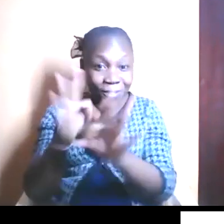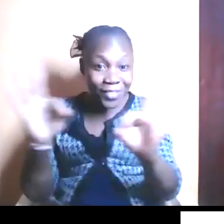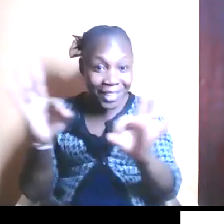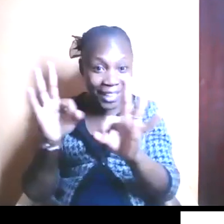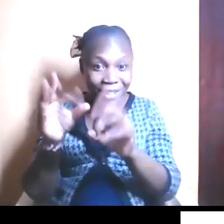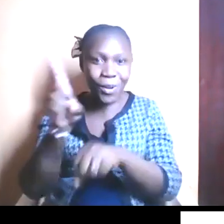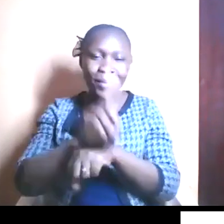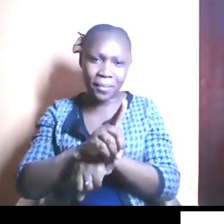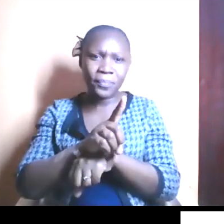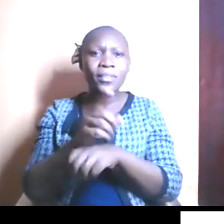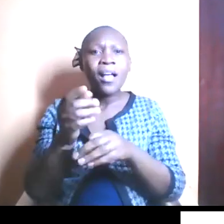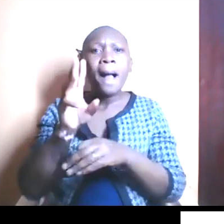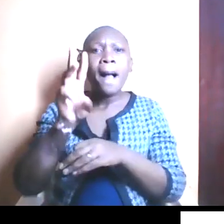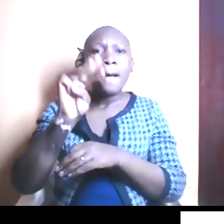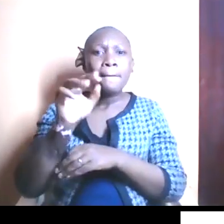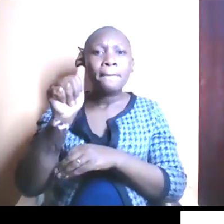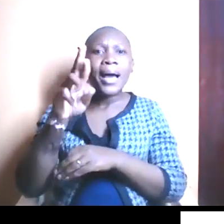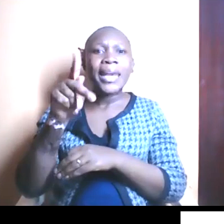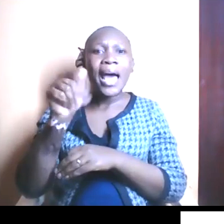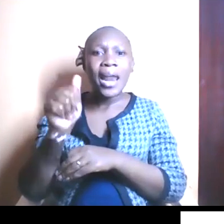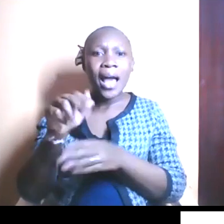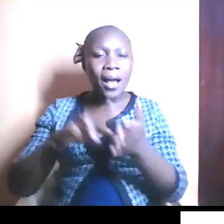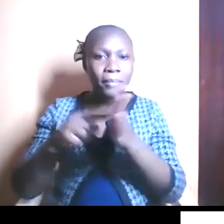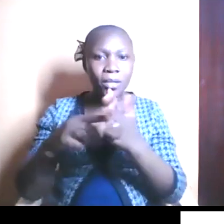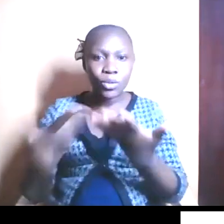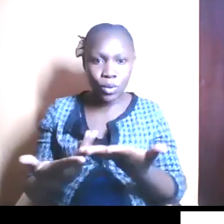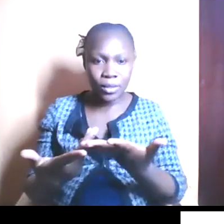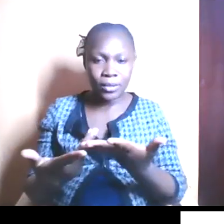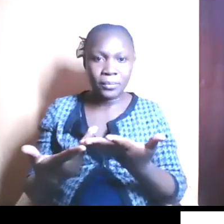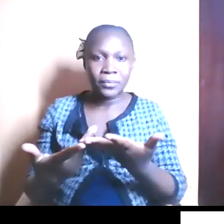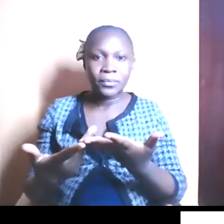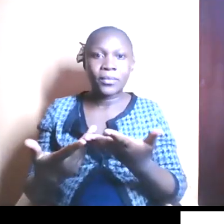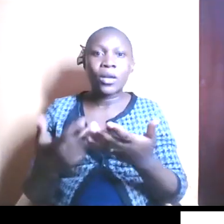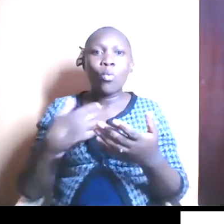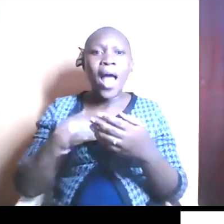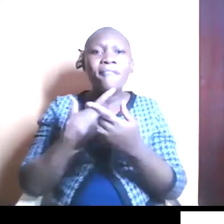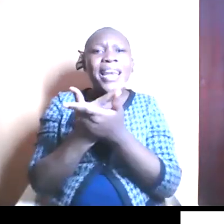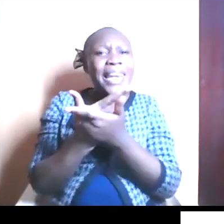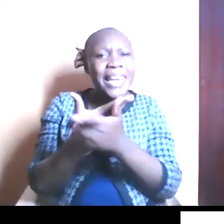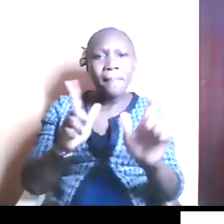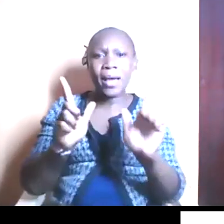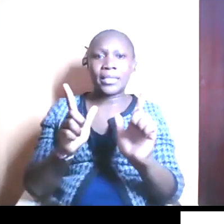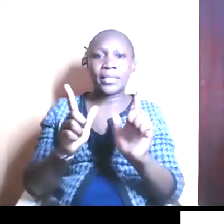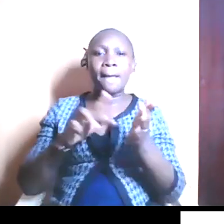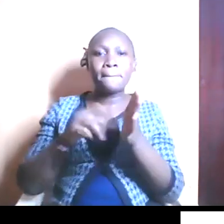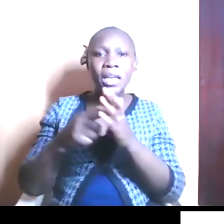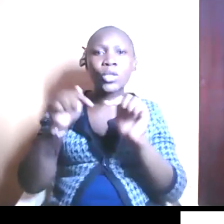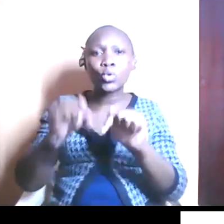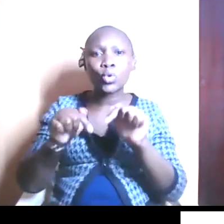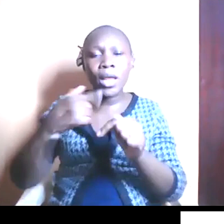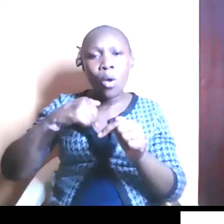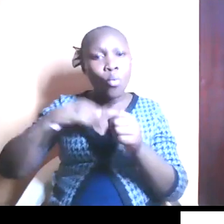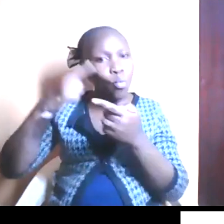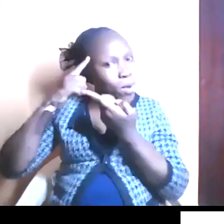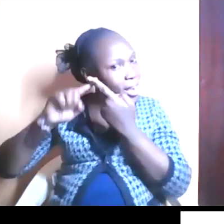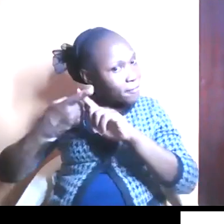is a Swahili word which means freedom, sovereignty, liberty. So today we reflect on the